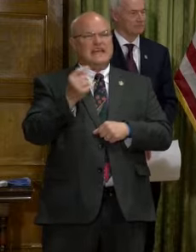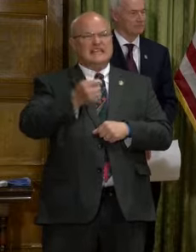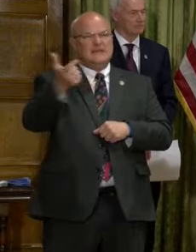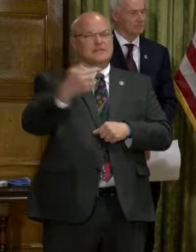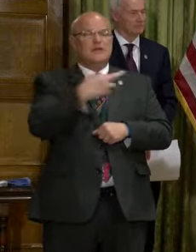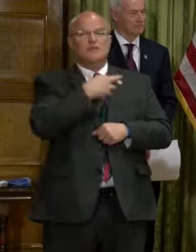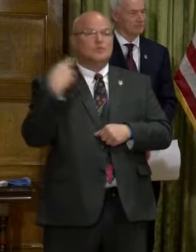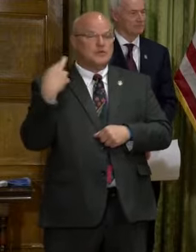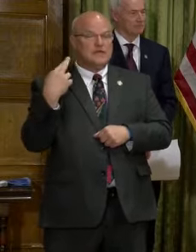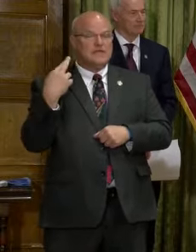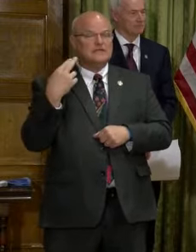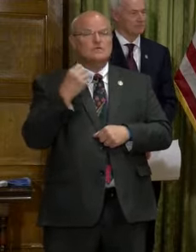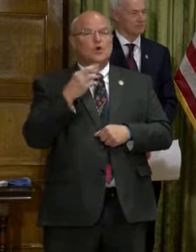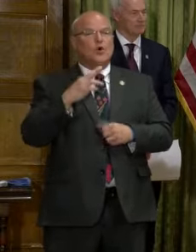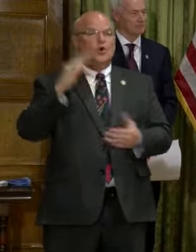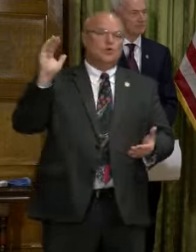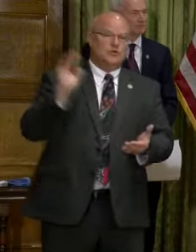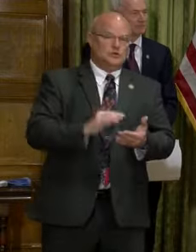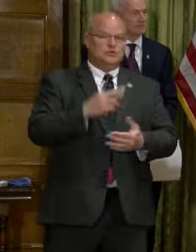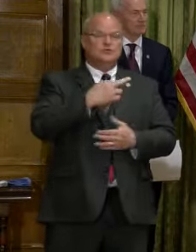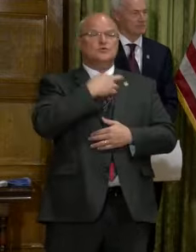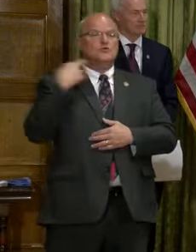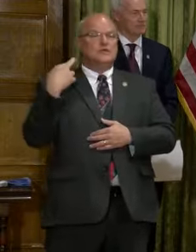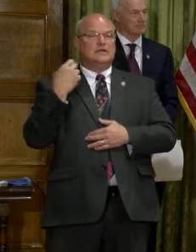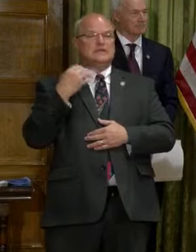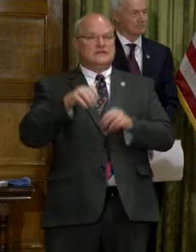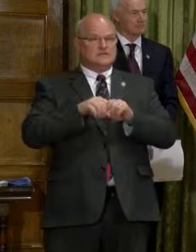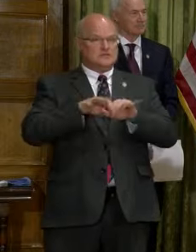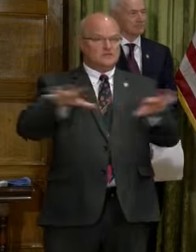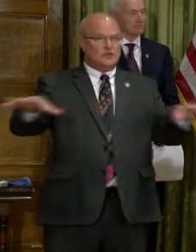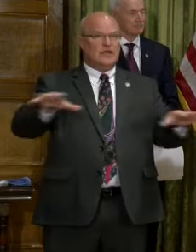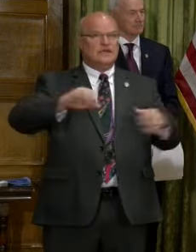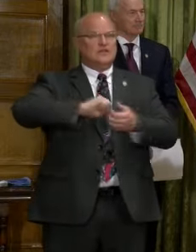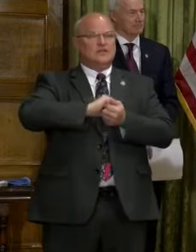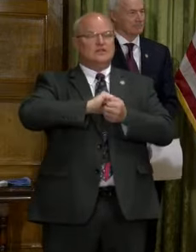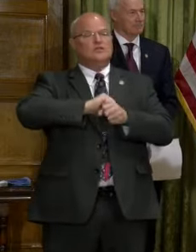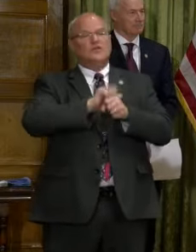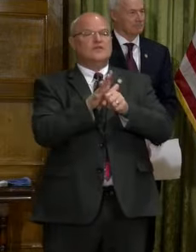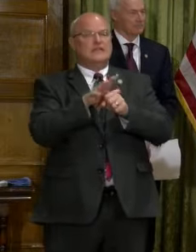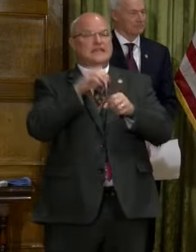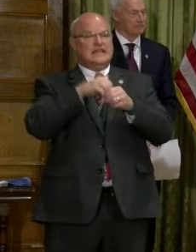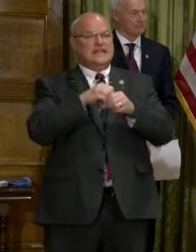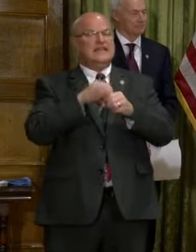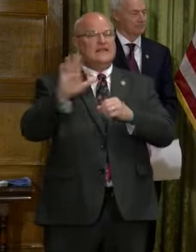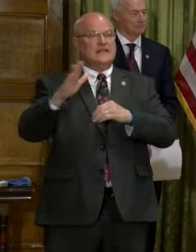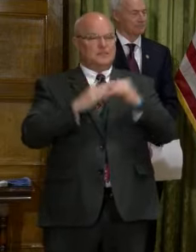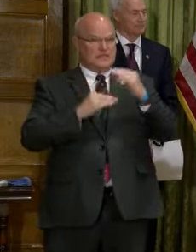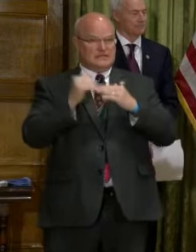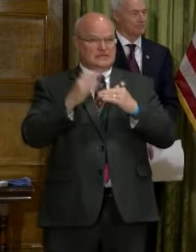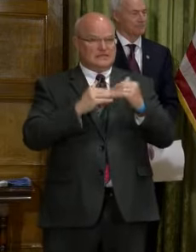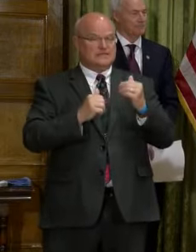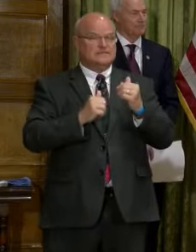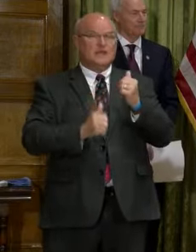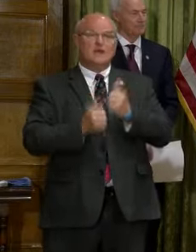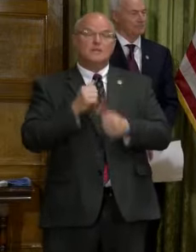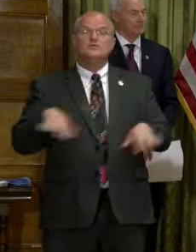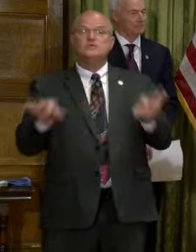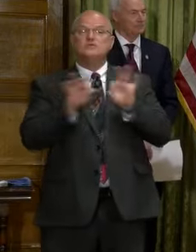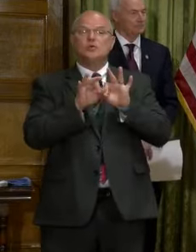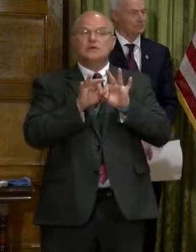eliminate the risk or dramatically reduce the risk of spread of COVID-19 within their facilities. And probably most